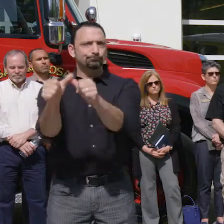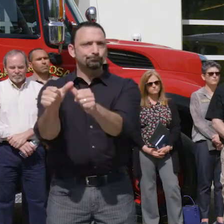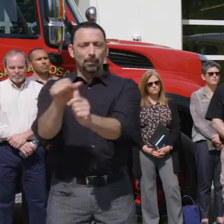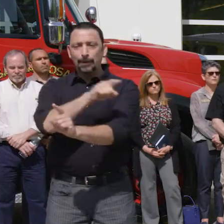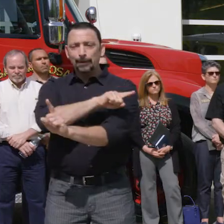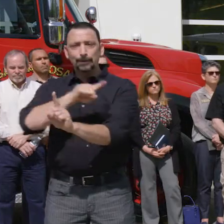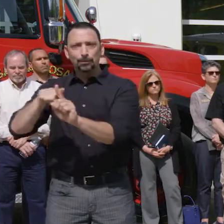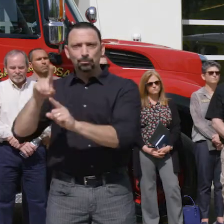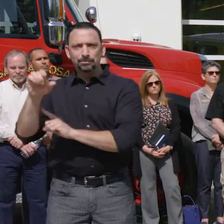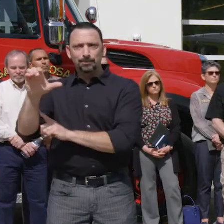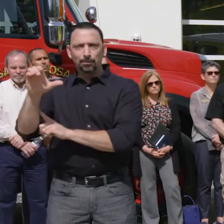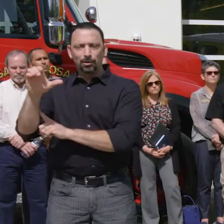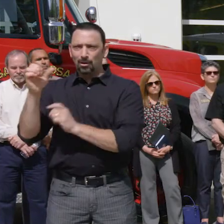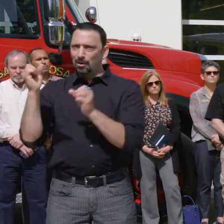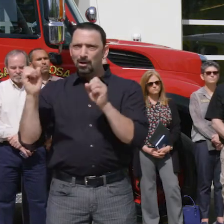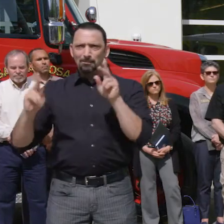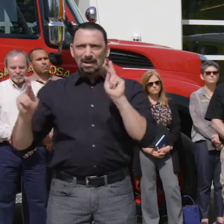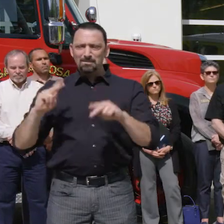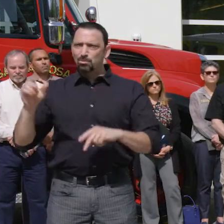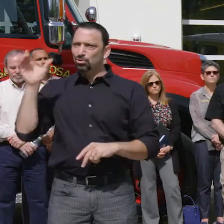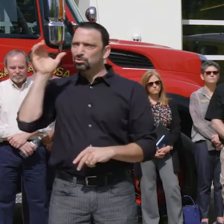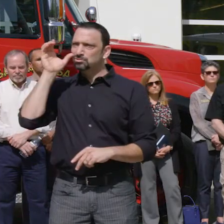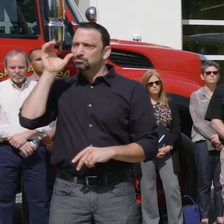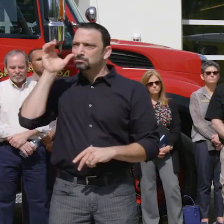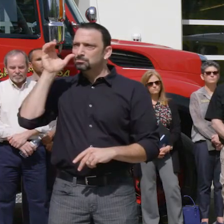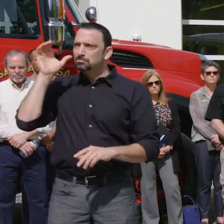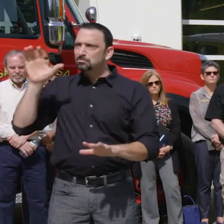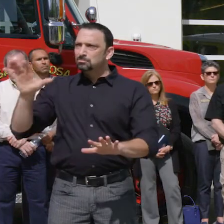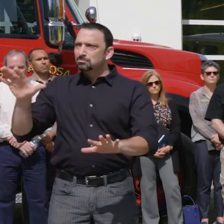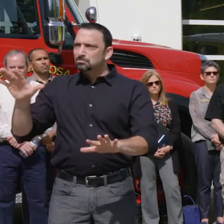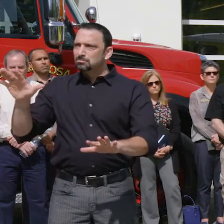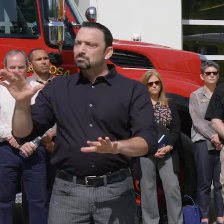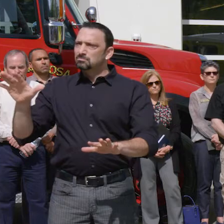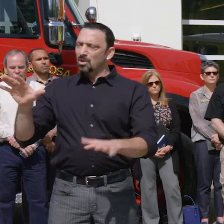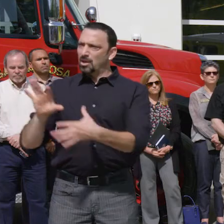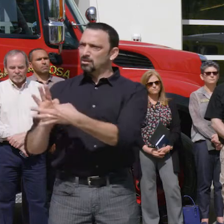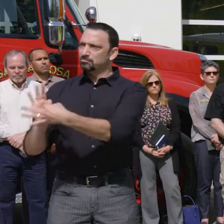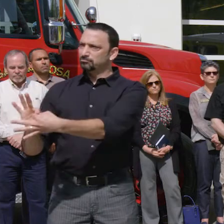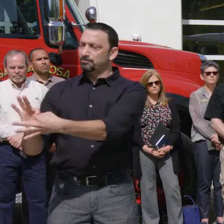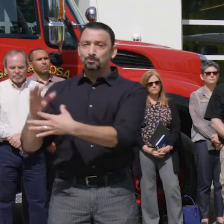of the people resonated with that the most, because the therapist said,